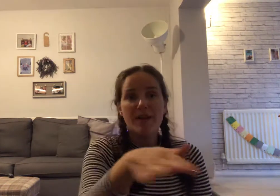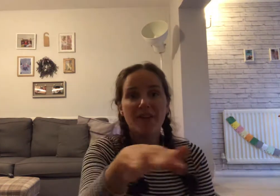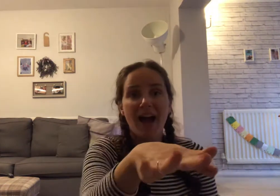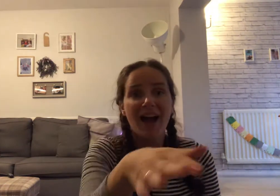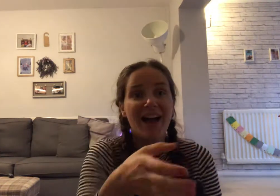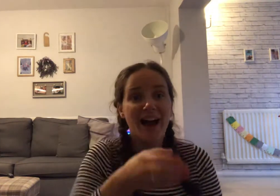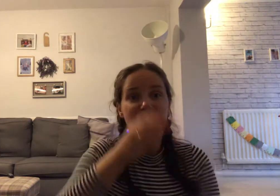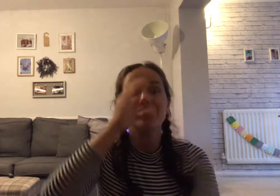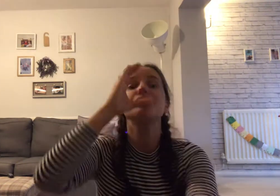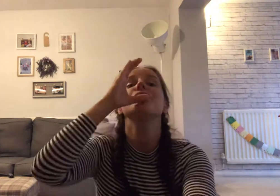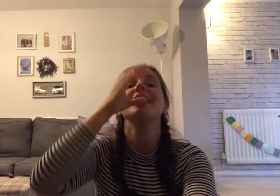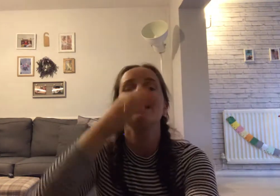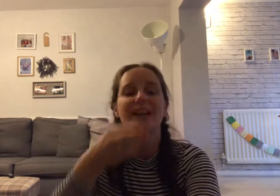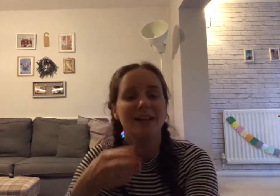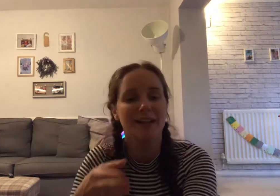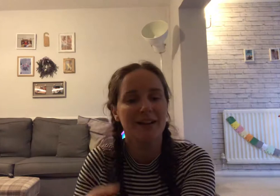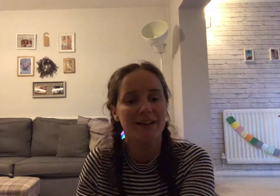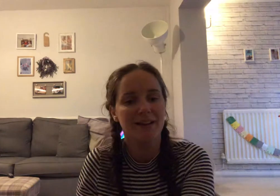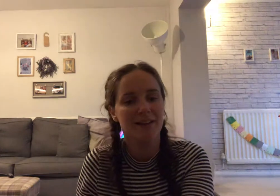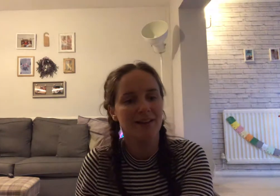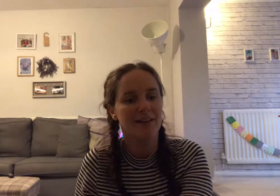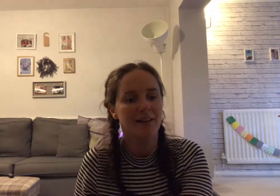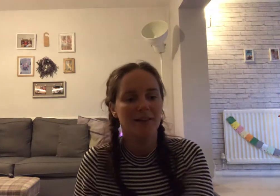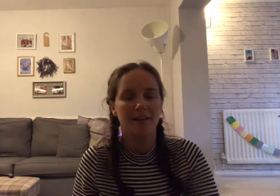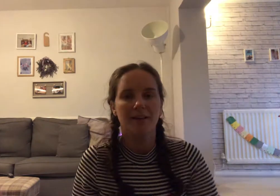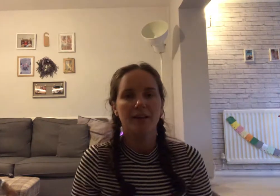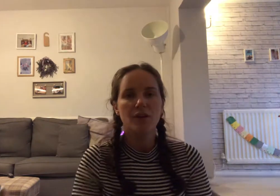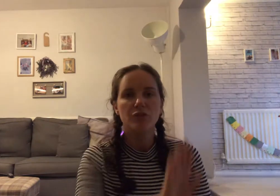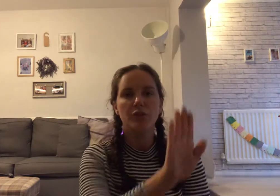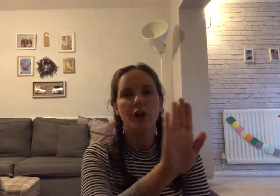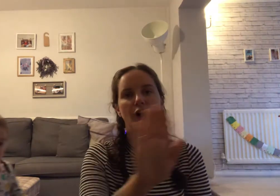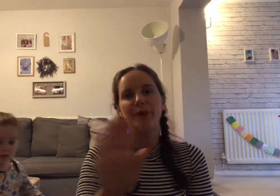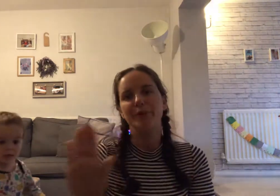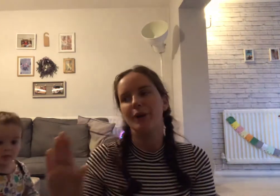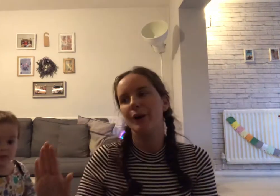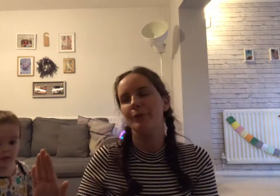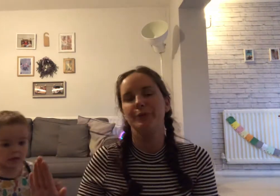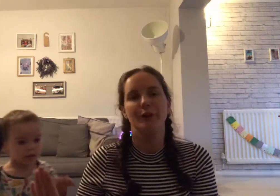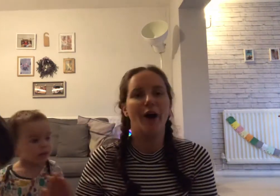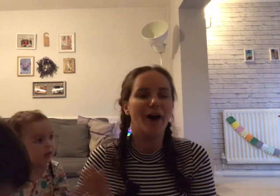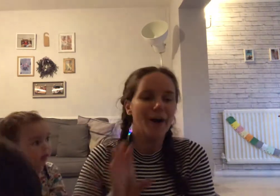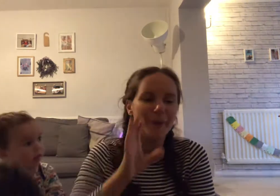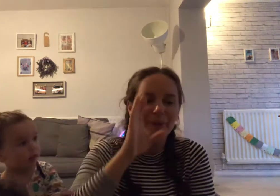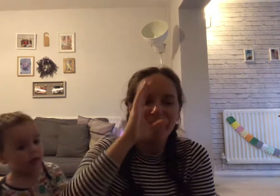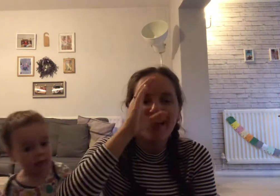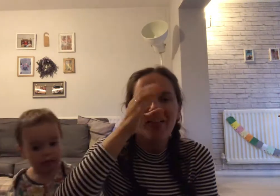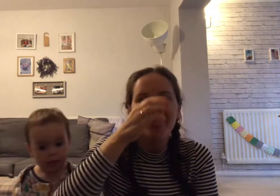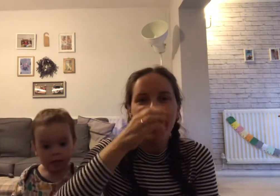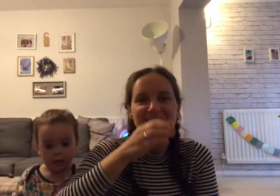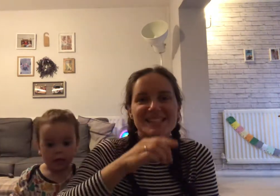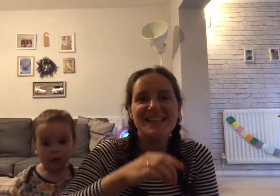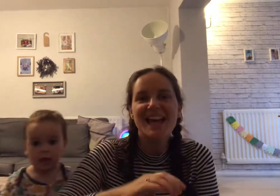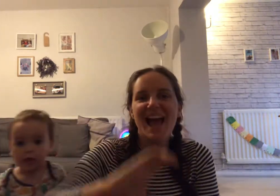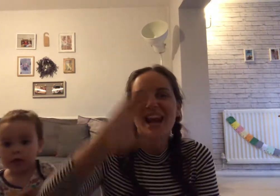river having a drink. I need a drink. No. That's the